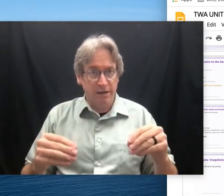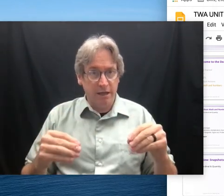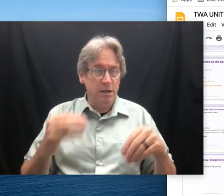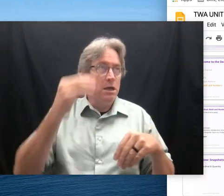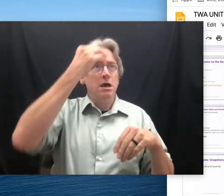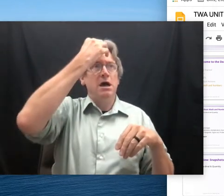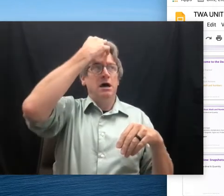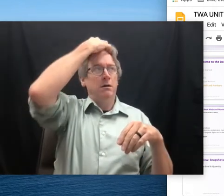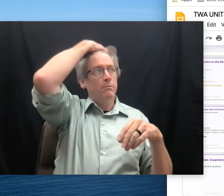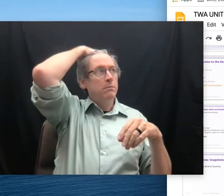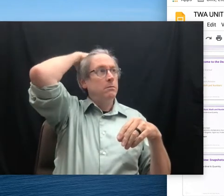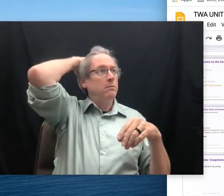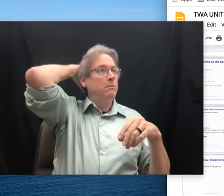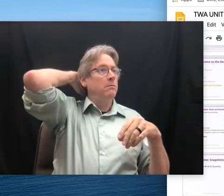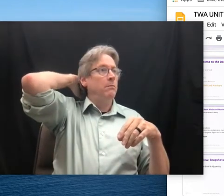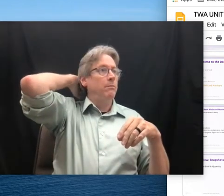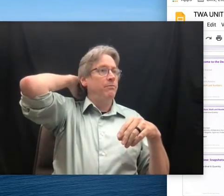subtle thing